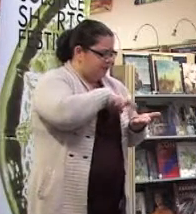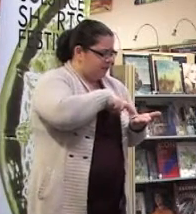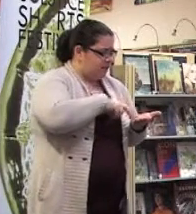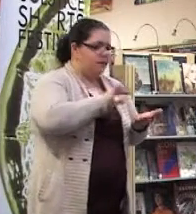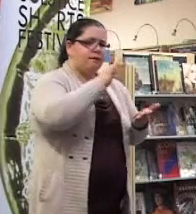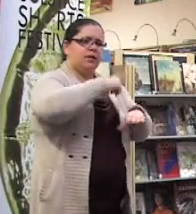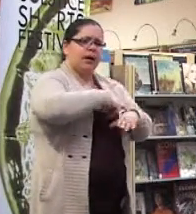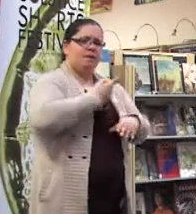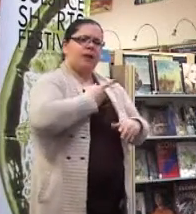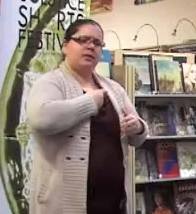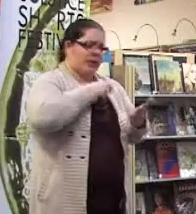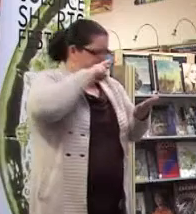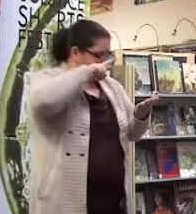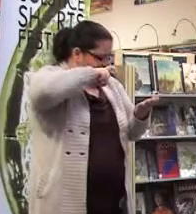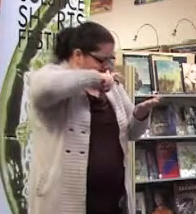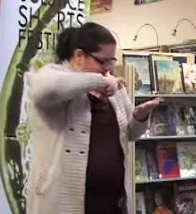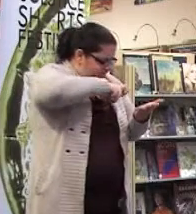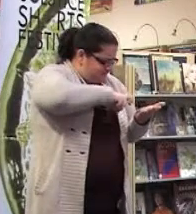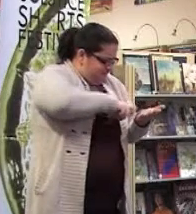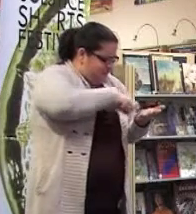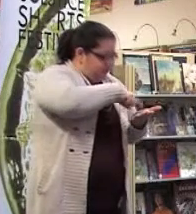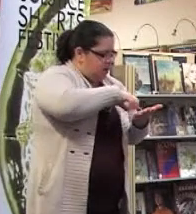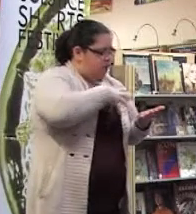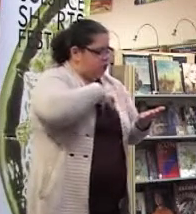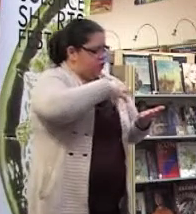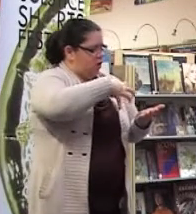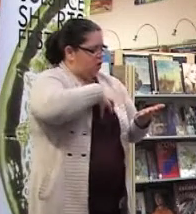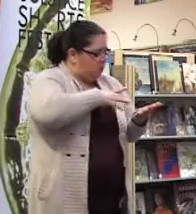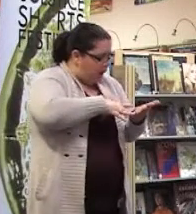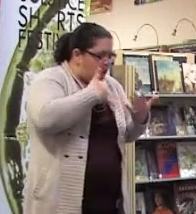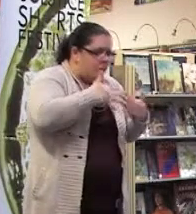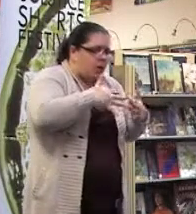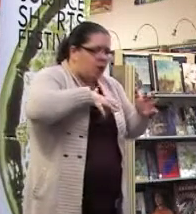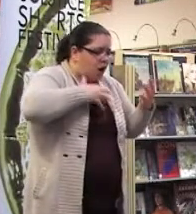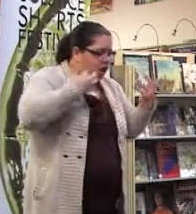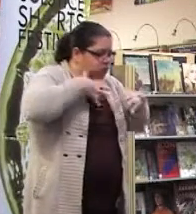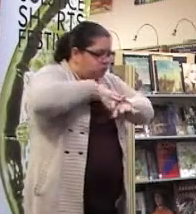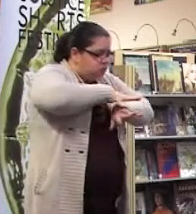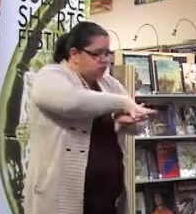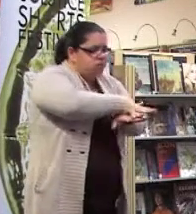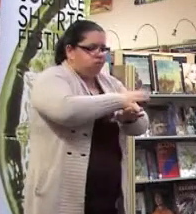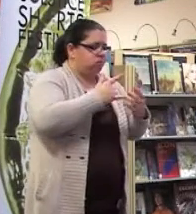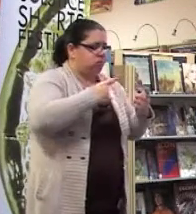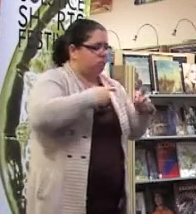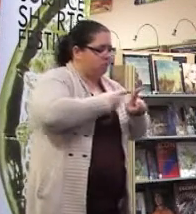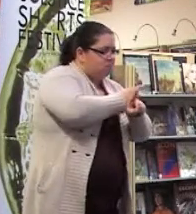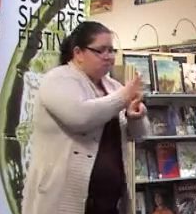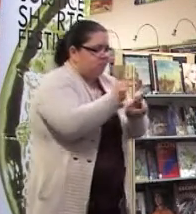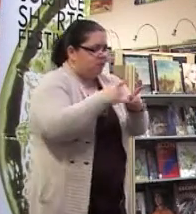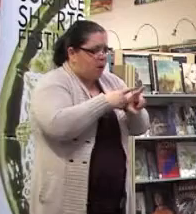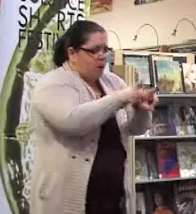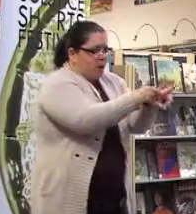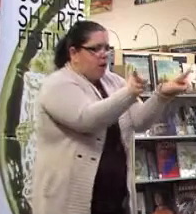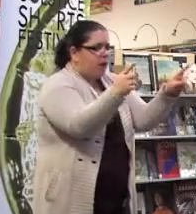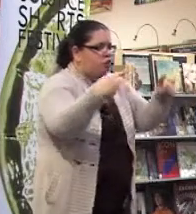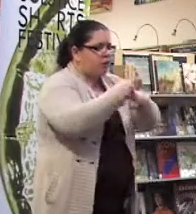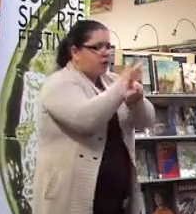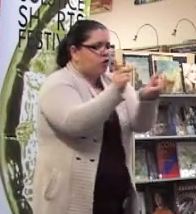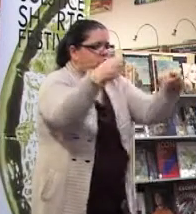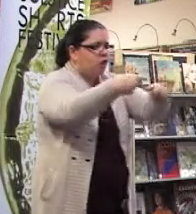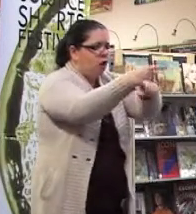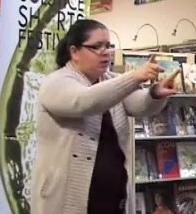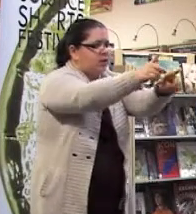ever inspected my palm in such detail, and I am shocked to see such an intricacy of paths overlapping and colliding and forking out and